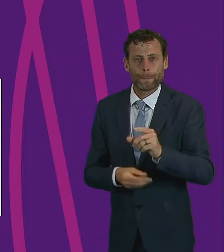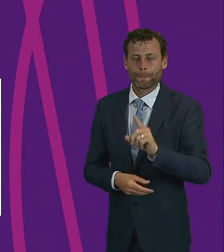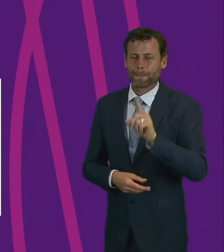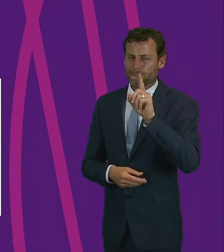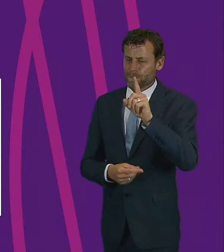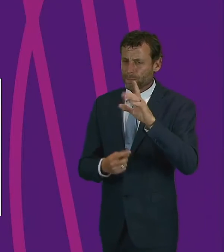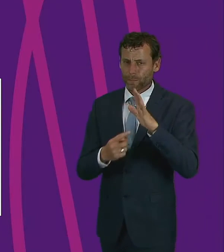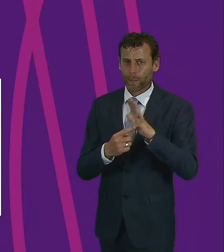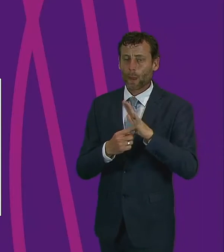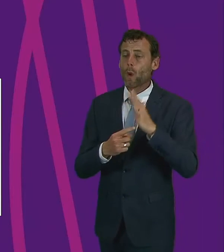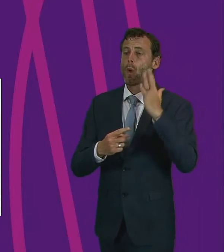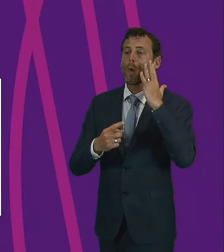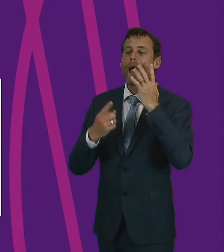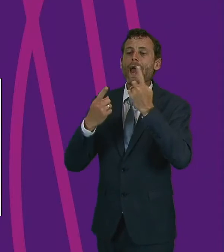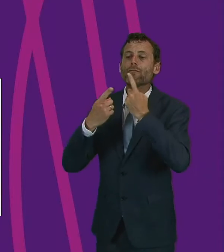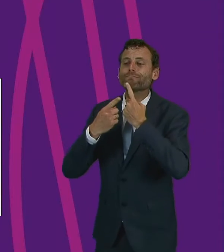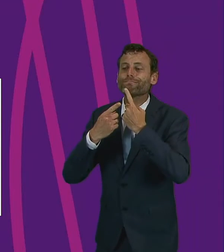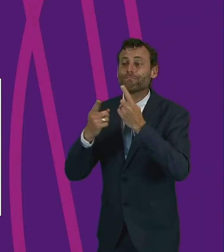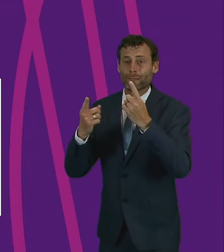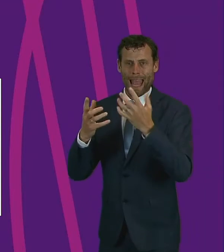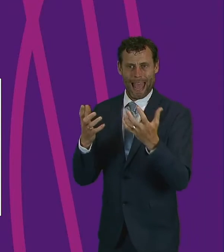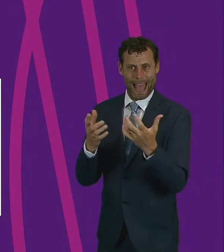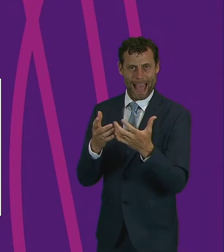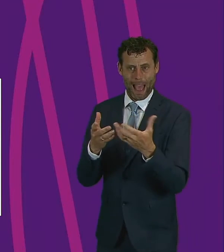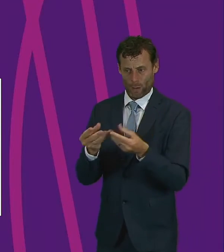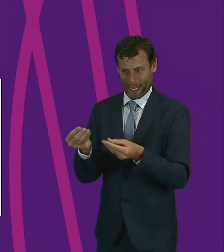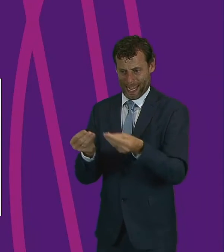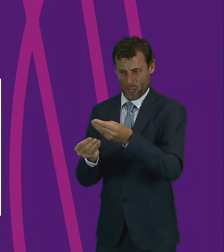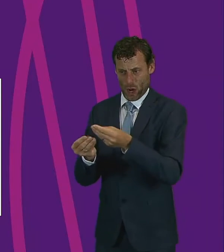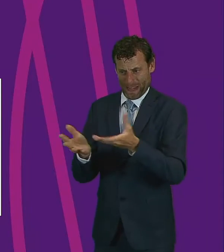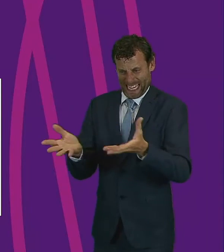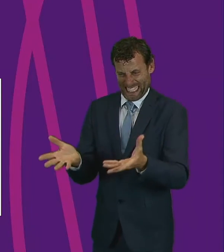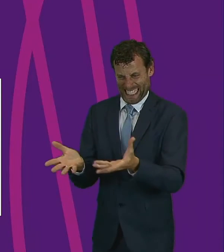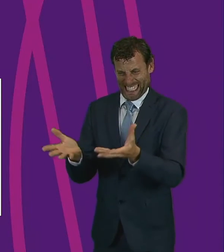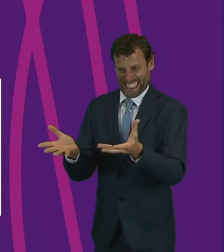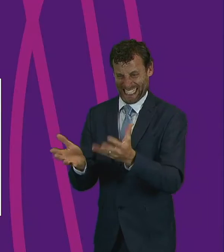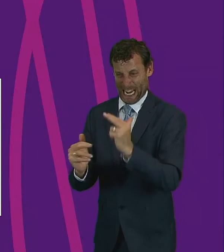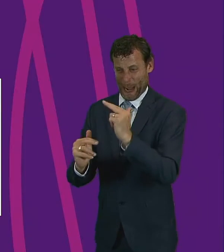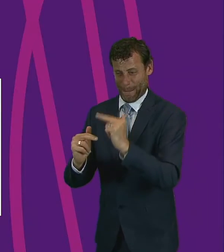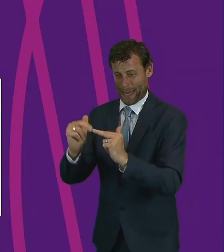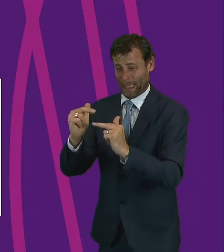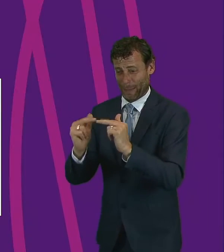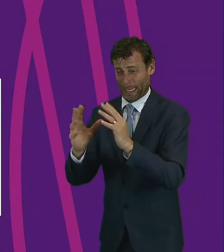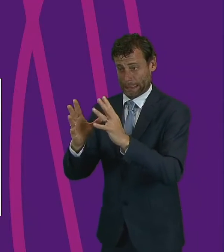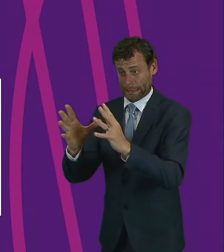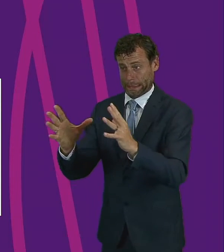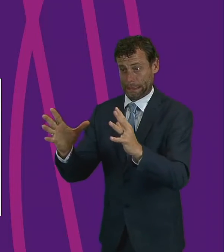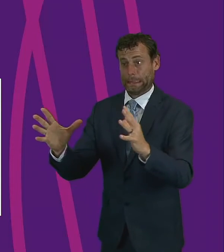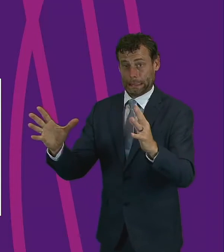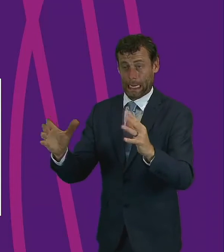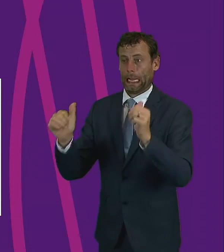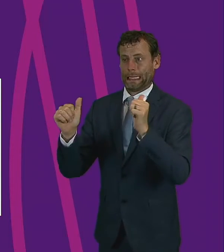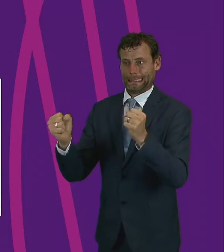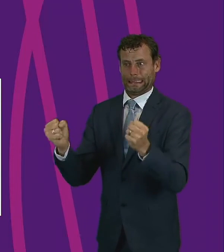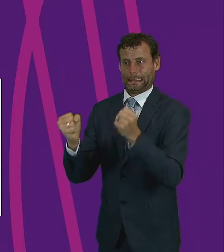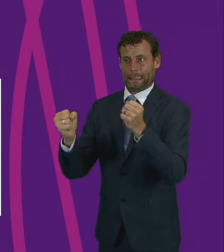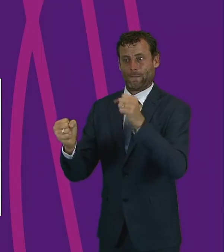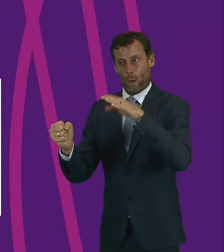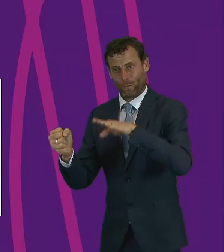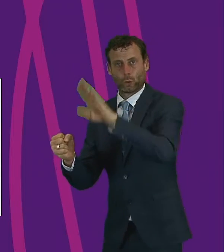account as we rebuild our economy for the future and take the opportunity to build an